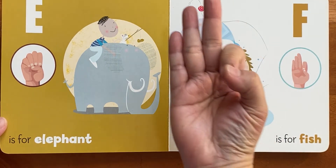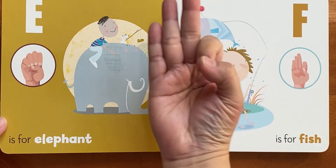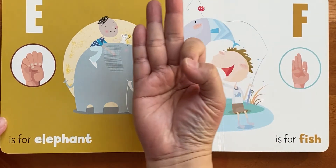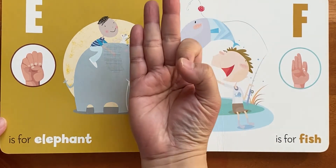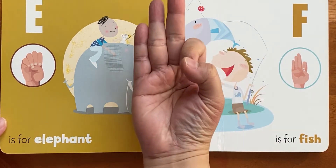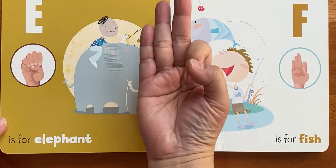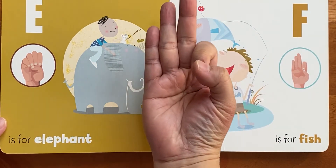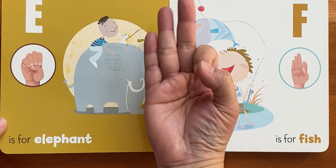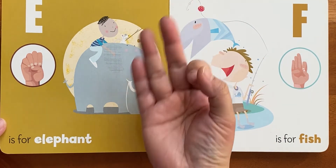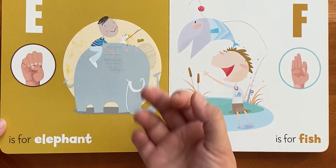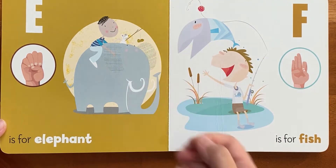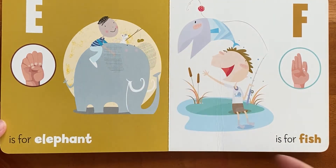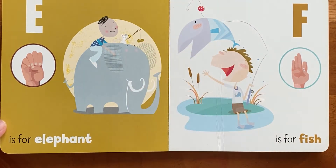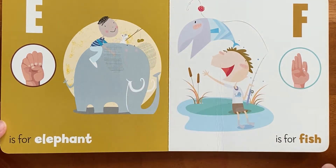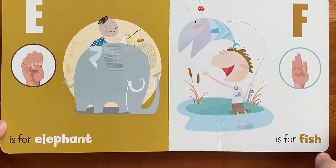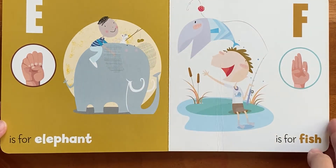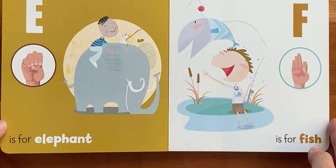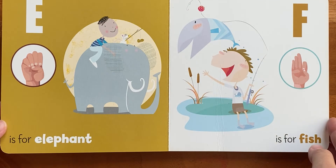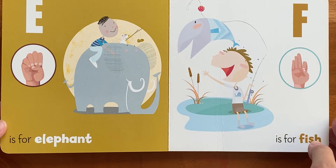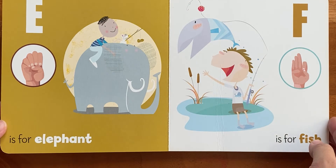F is for fish.